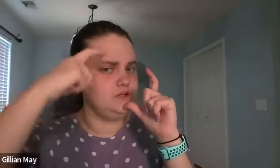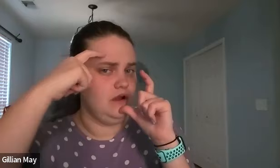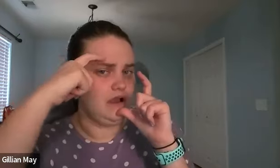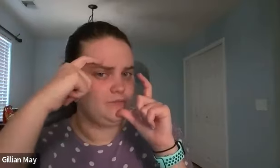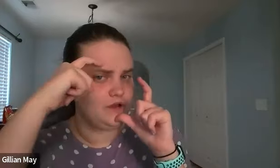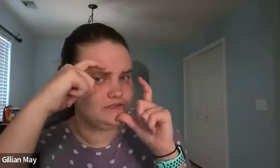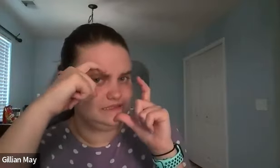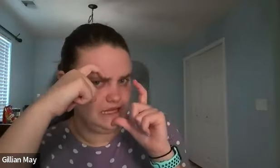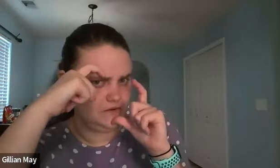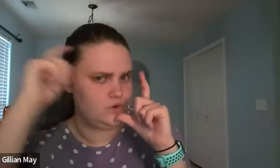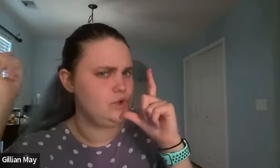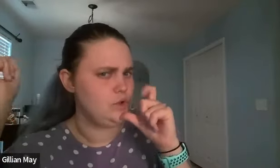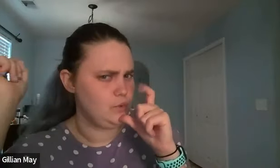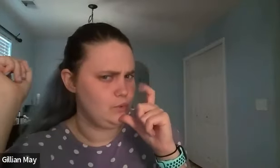your eyebrows down. Who.